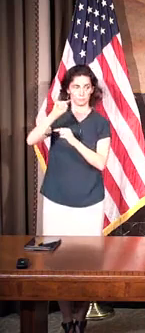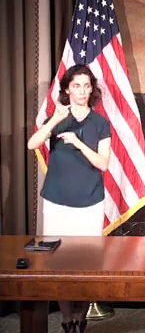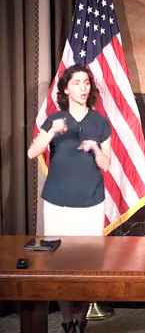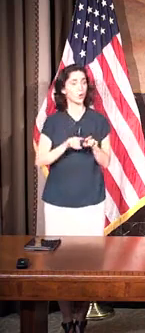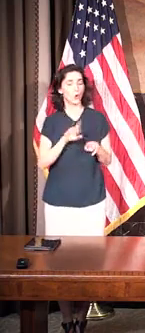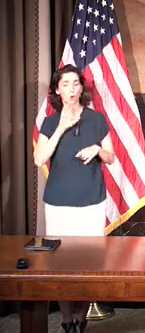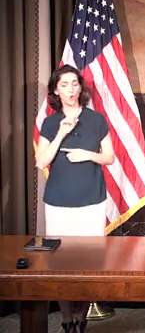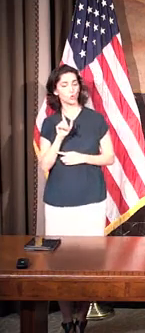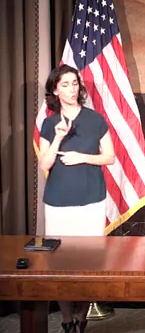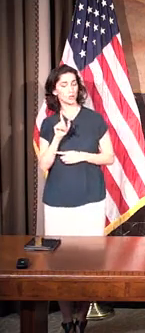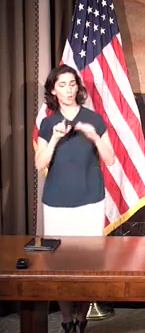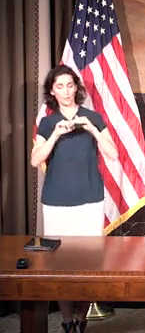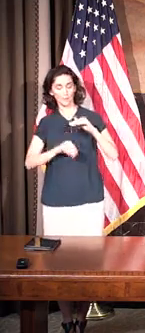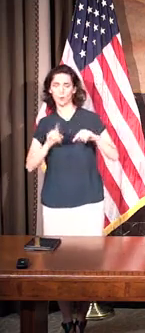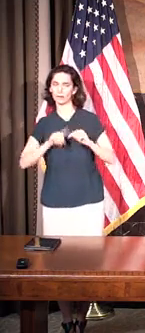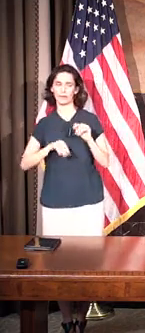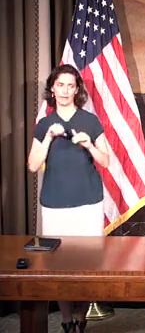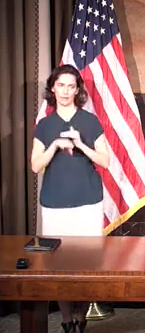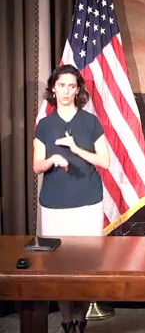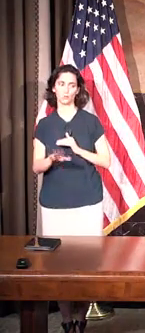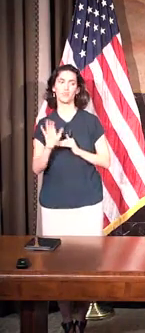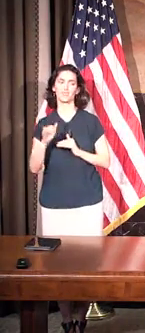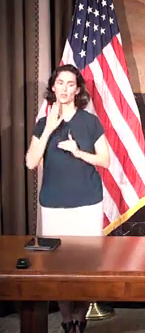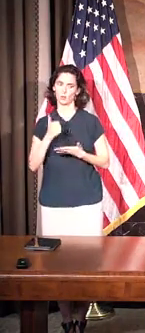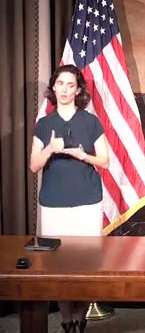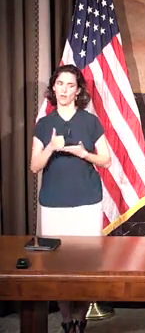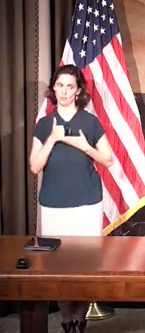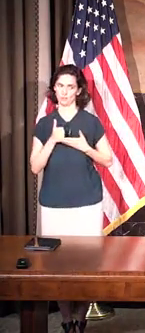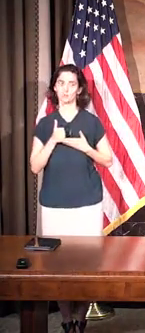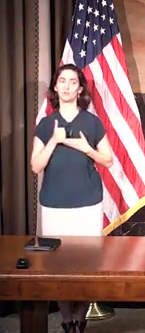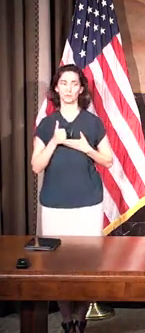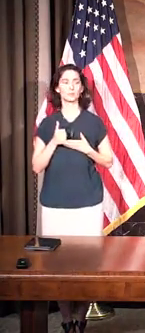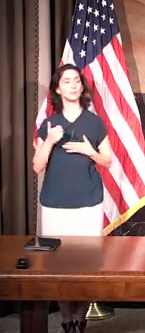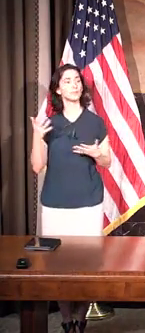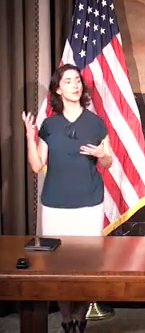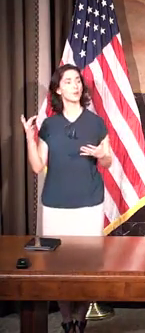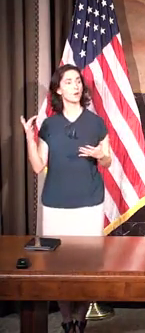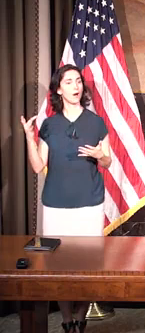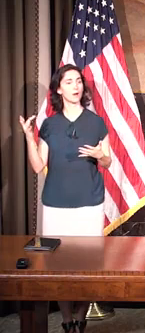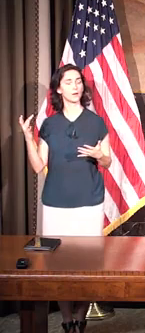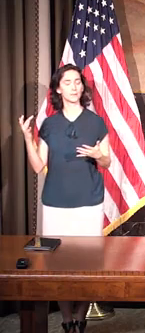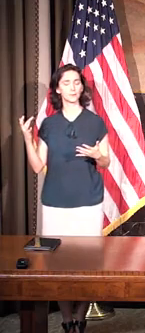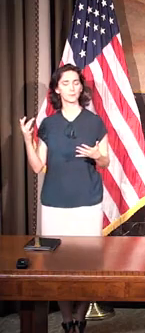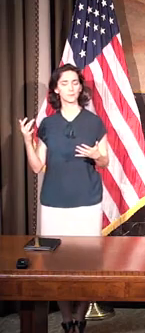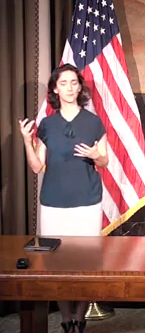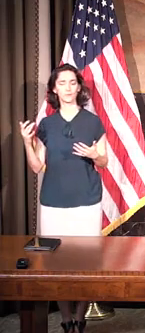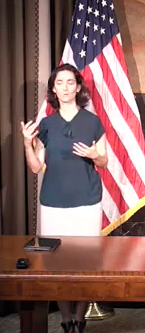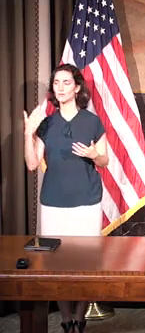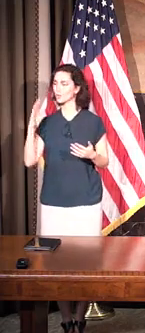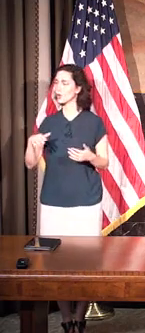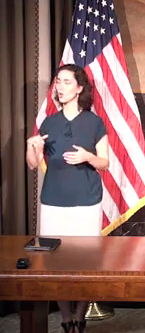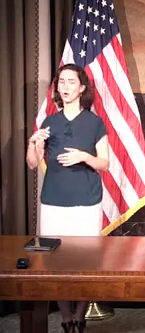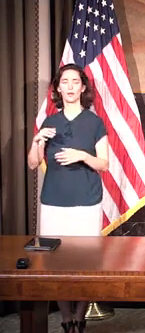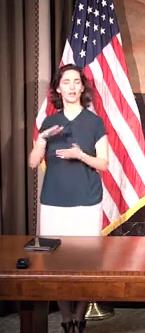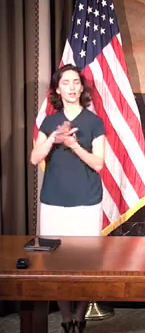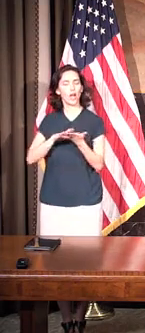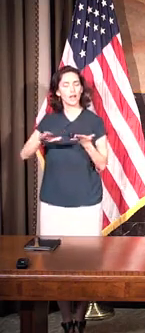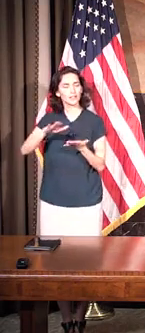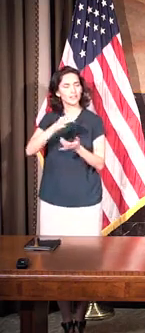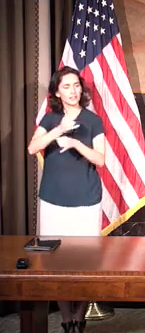you can't be in the bar. And that's going to be really helpful because now that we are back with students on our college